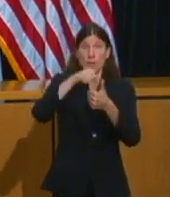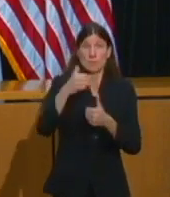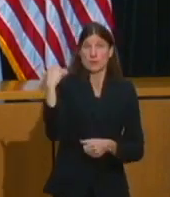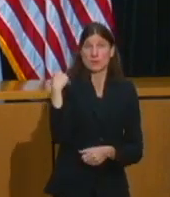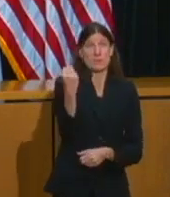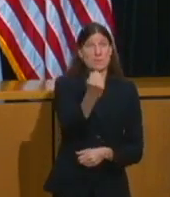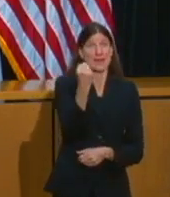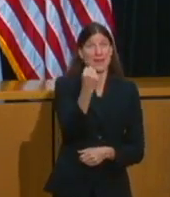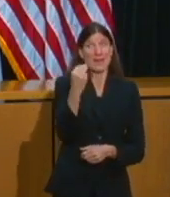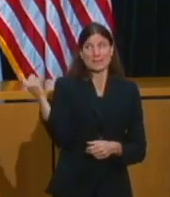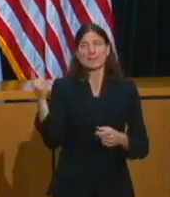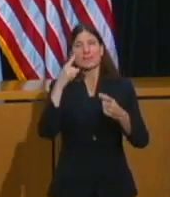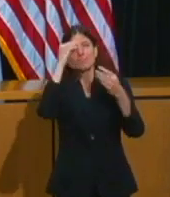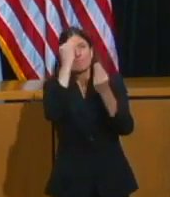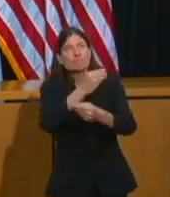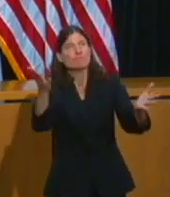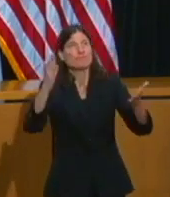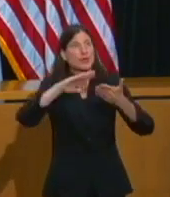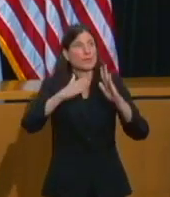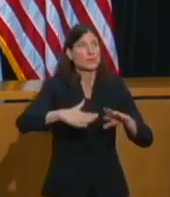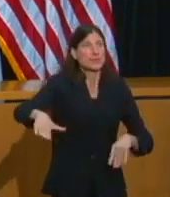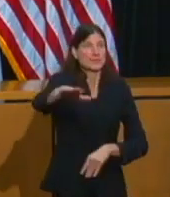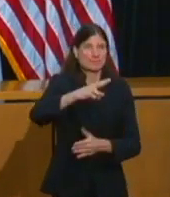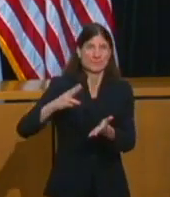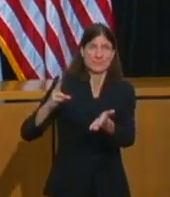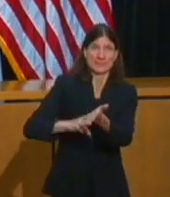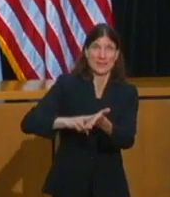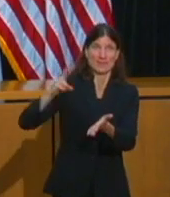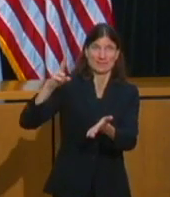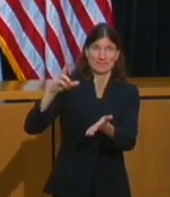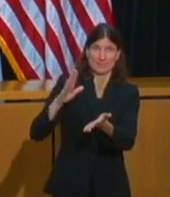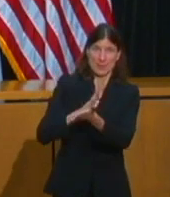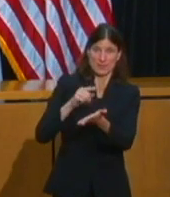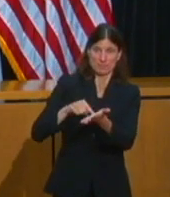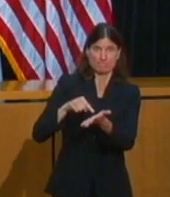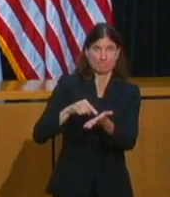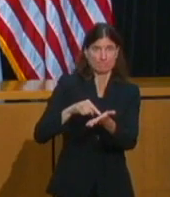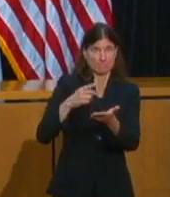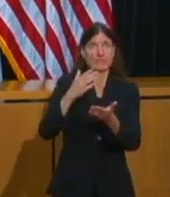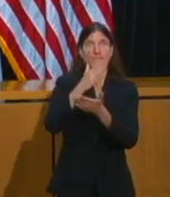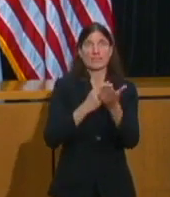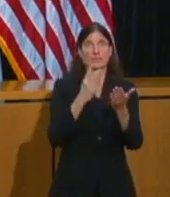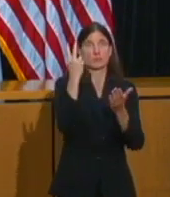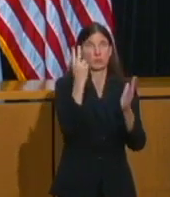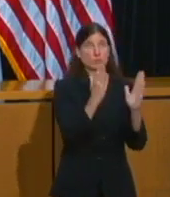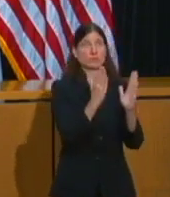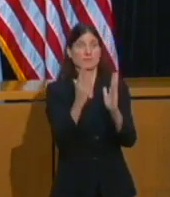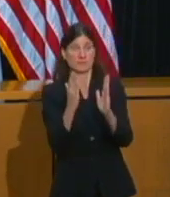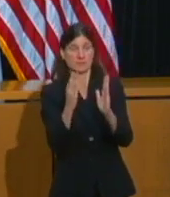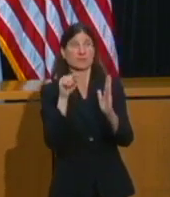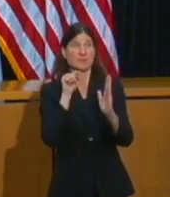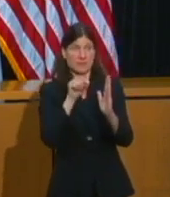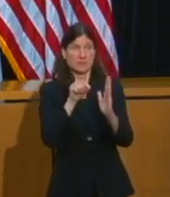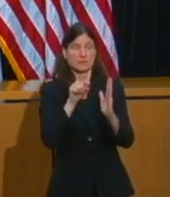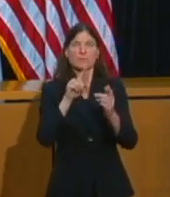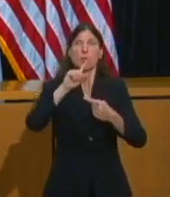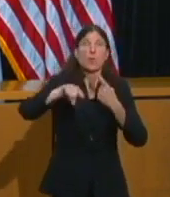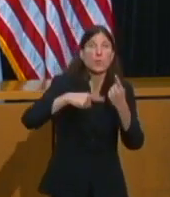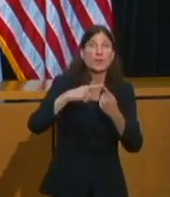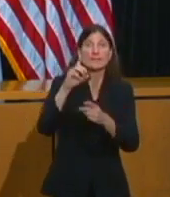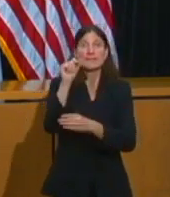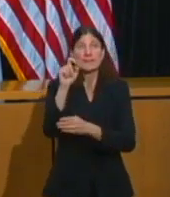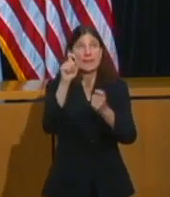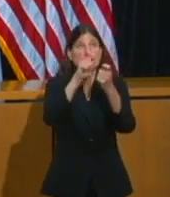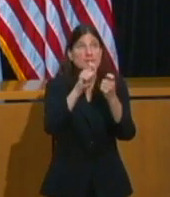our public health experts will be monitoring health data all week to determine when we can start phase two, and we plan to be here with